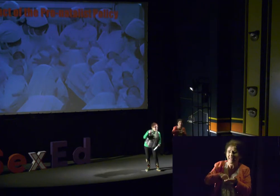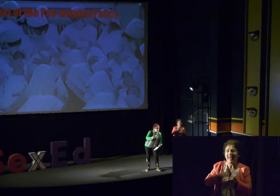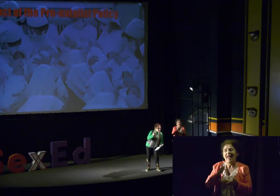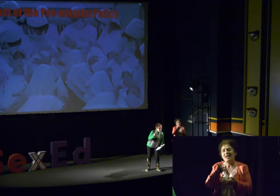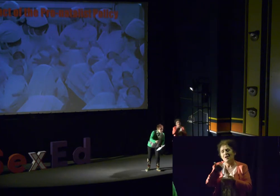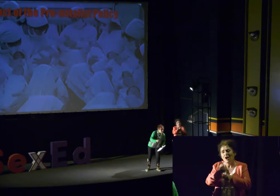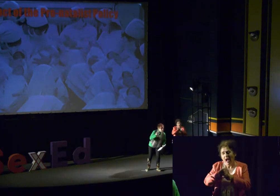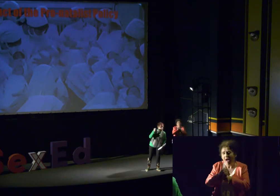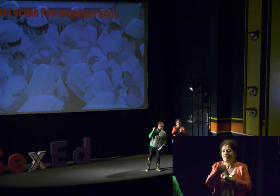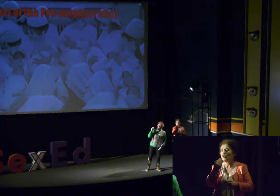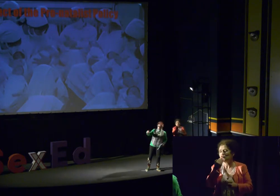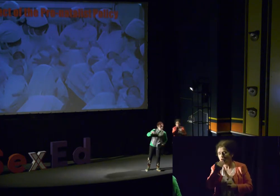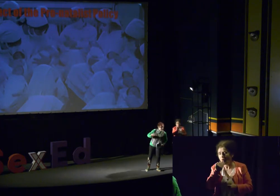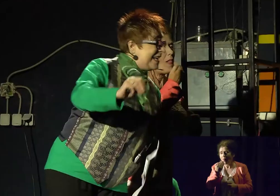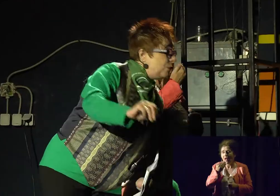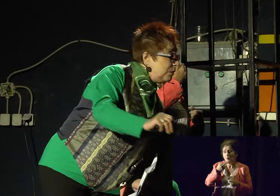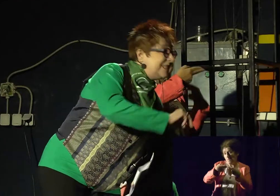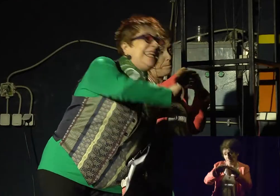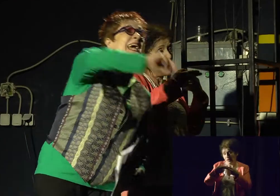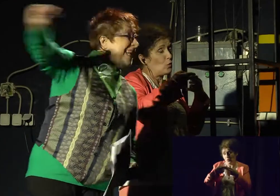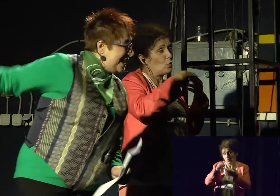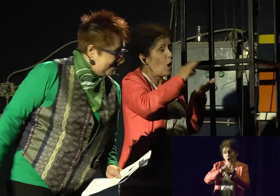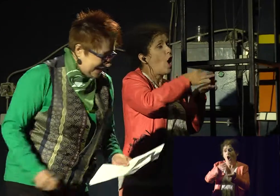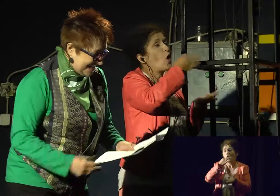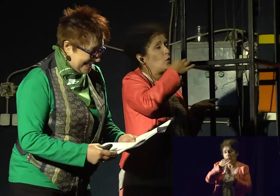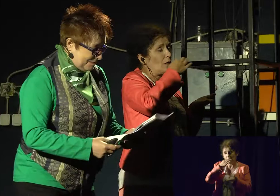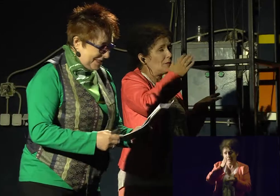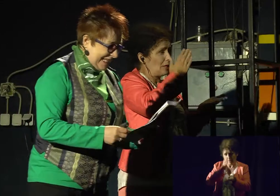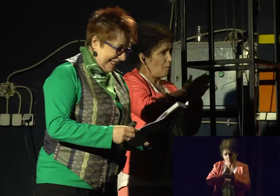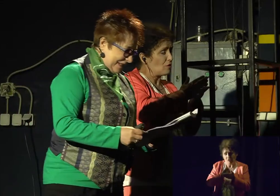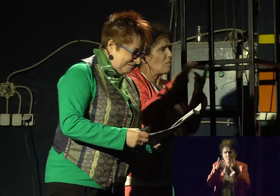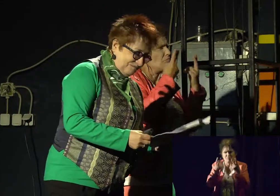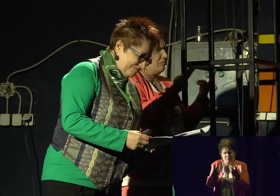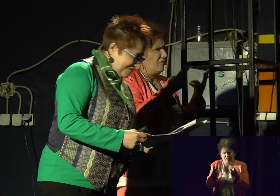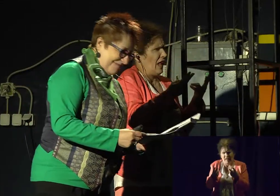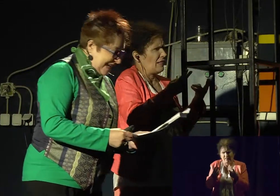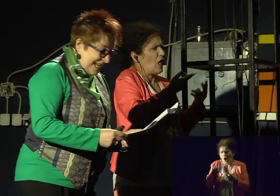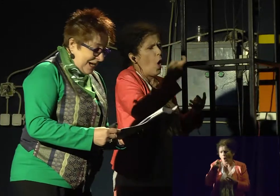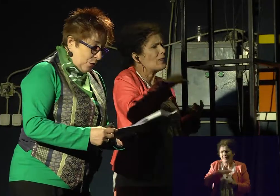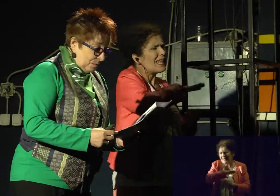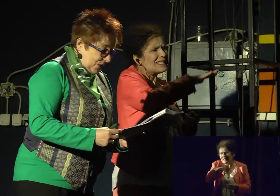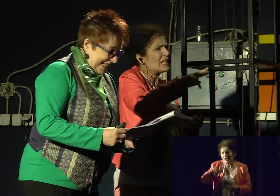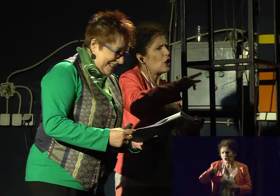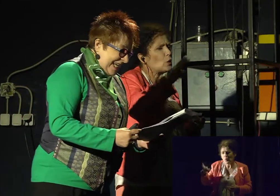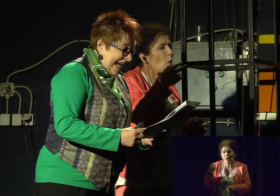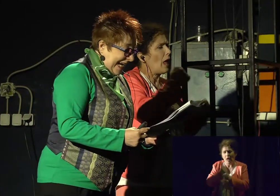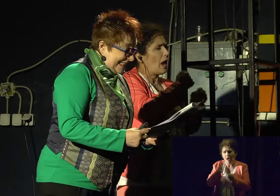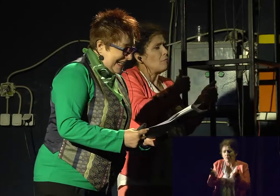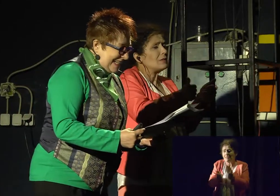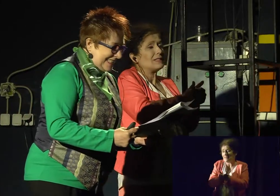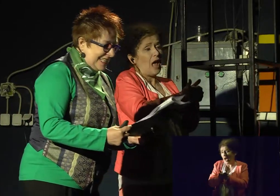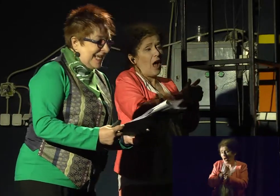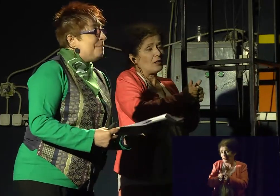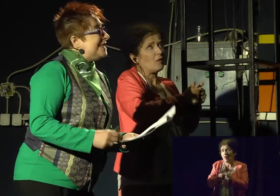that. Contraceptives were more valuable than any of these things put together. Oh, boy.